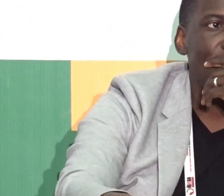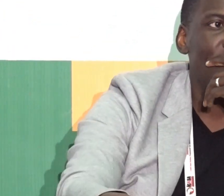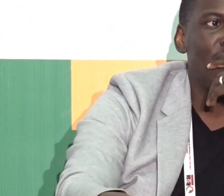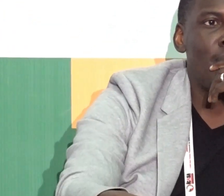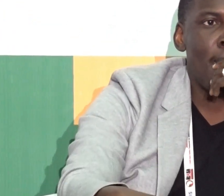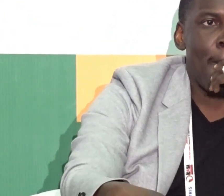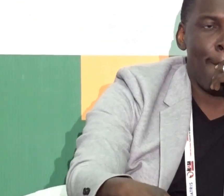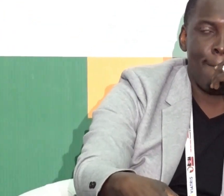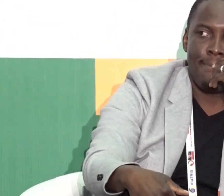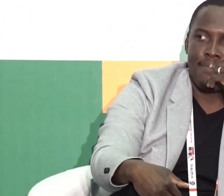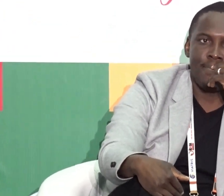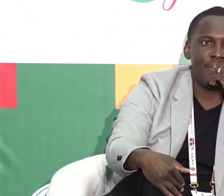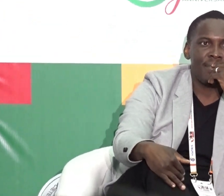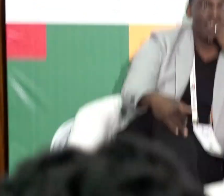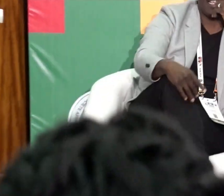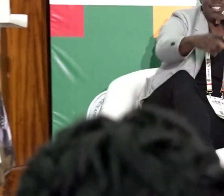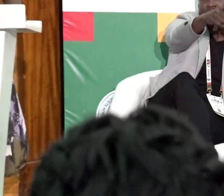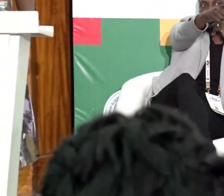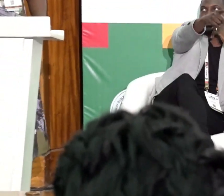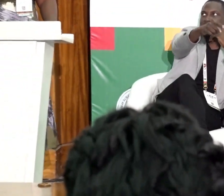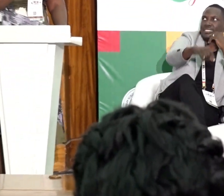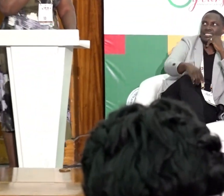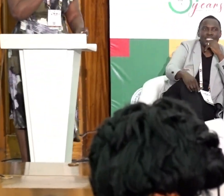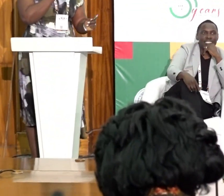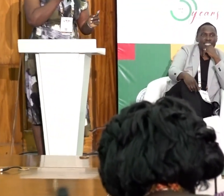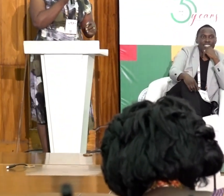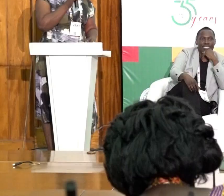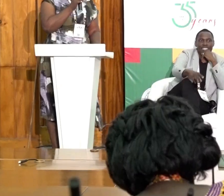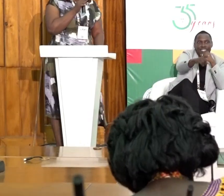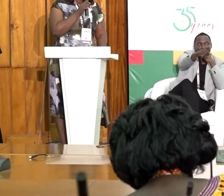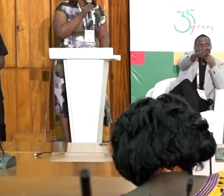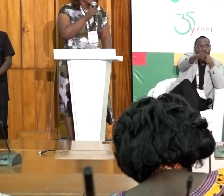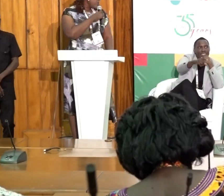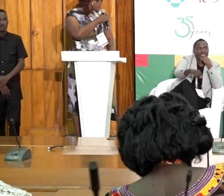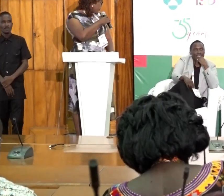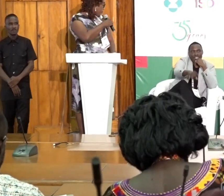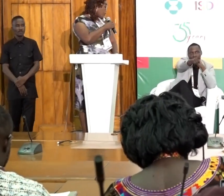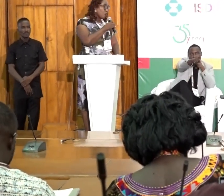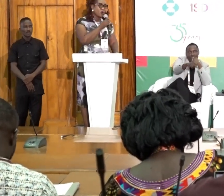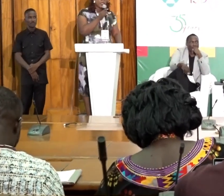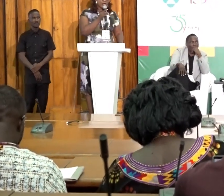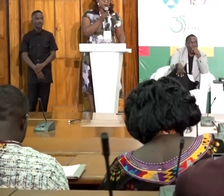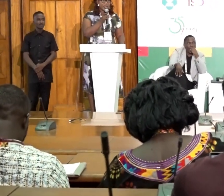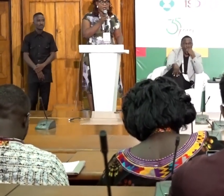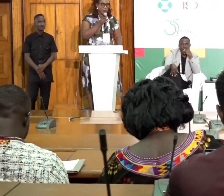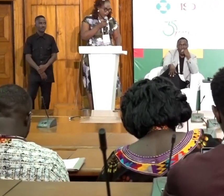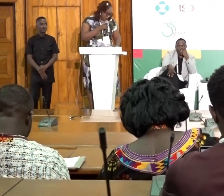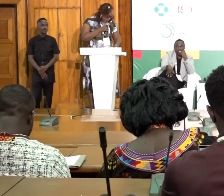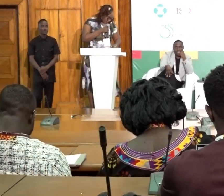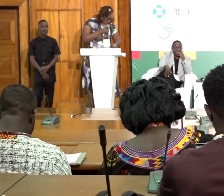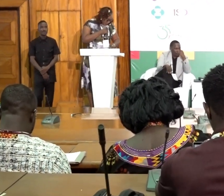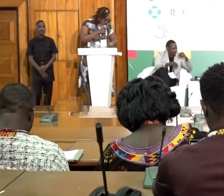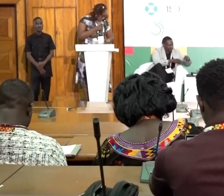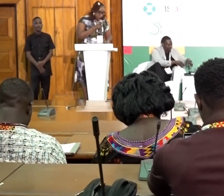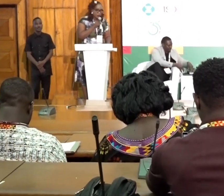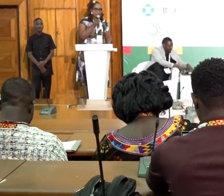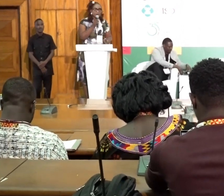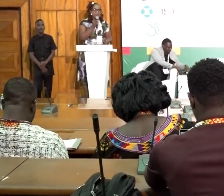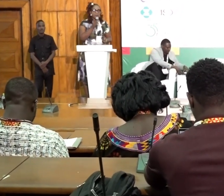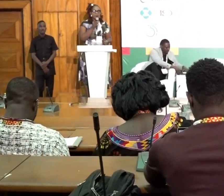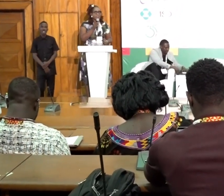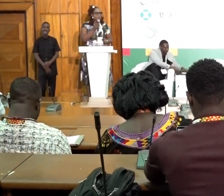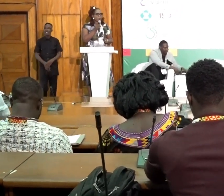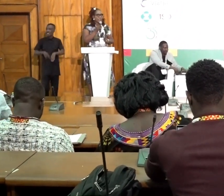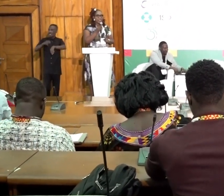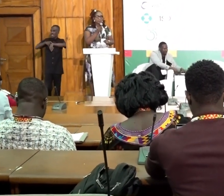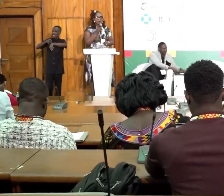Okay, thank you, Dr. Friday, for sharing your great experience from your work in Malawi. We have just